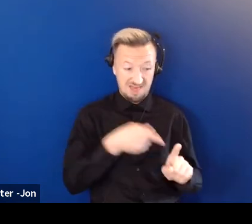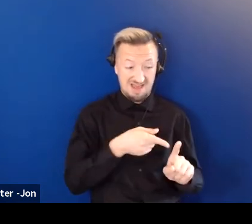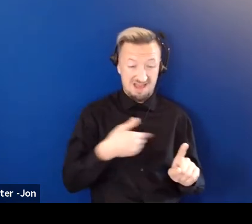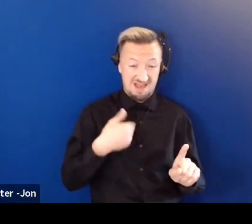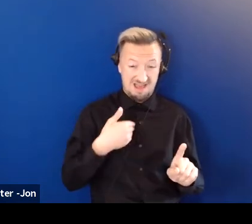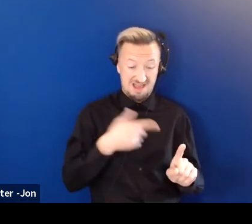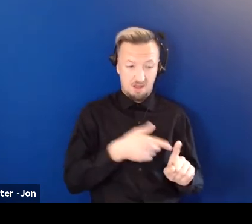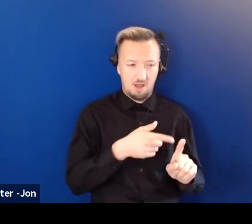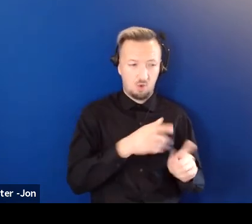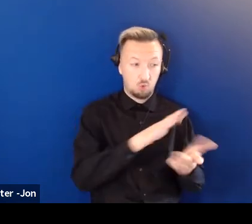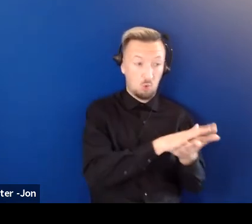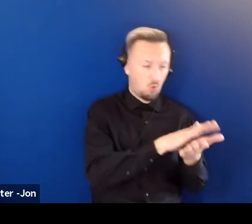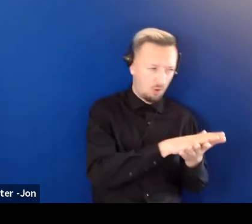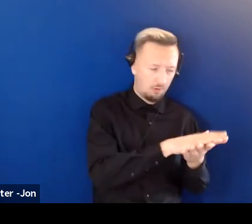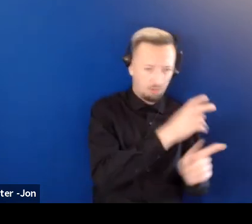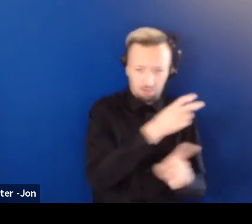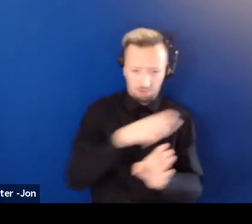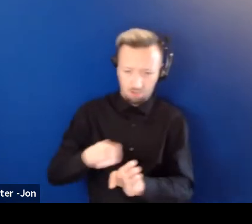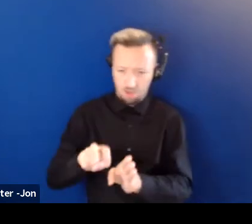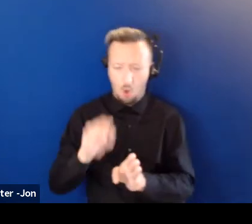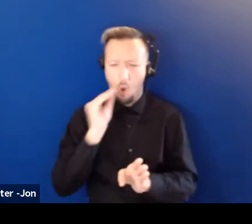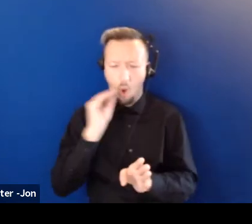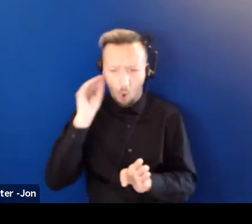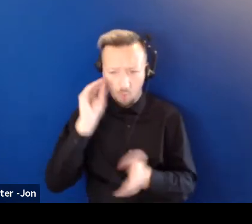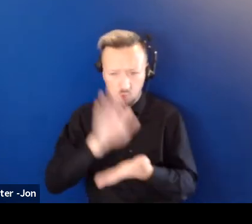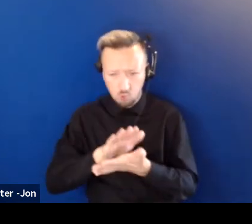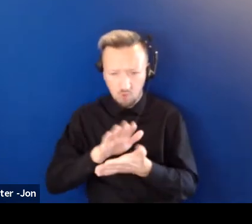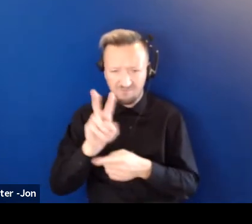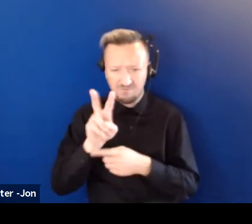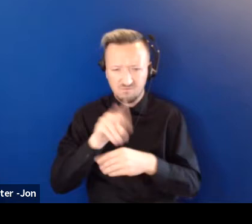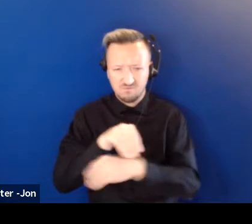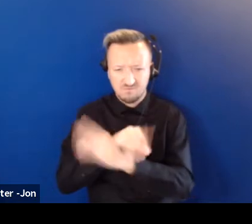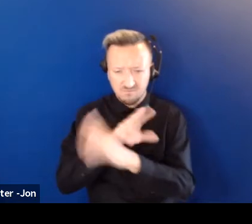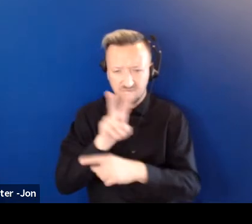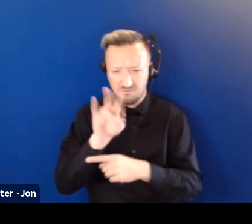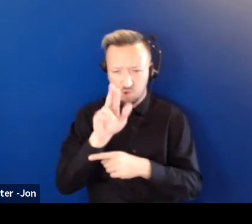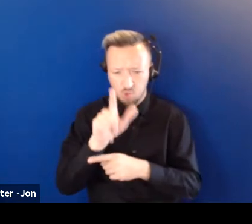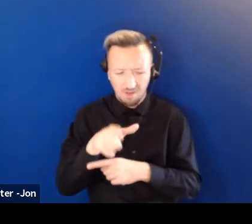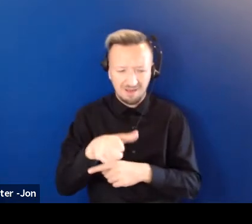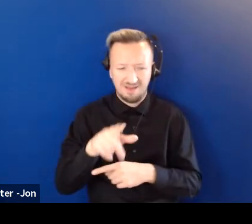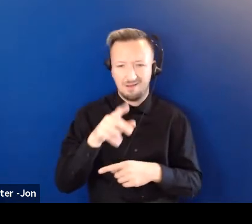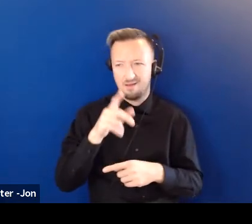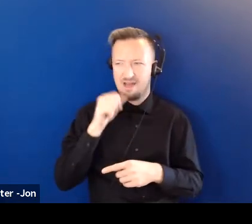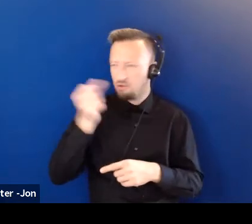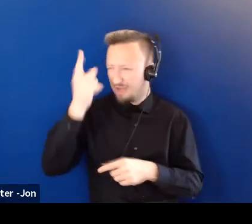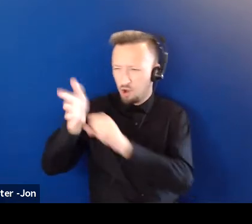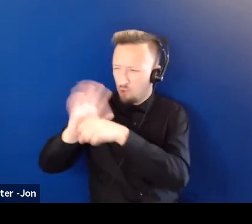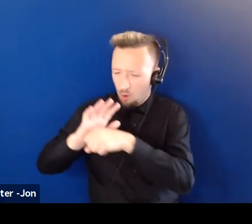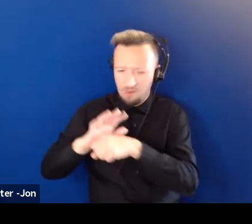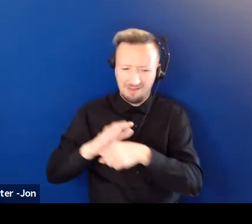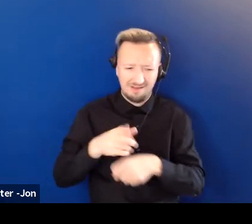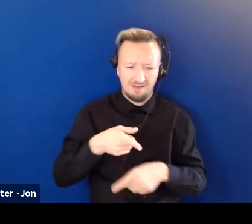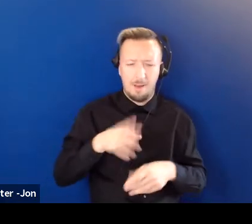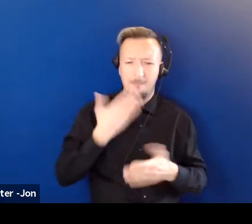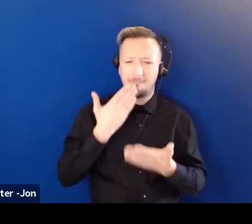and being at home and not really understanding the virus, and some behaviors were coming out, and mom was also getting frustrated. And